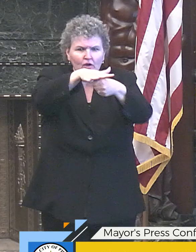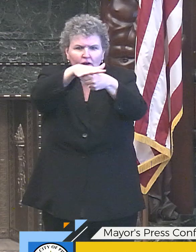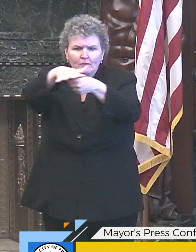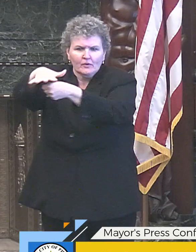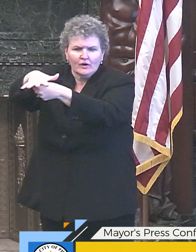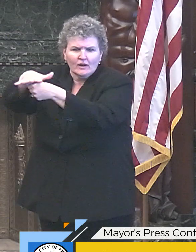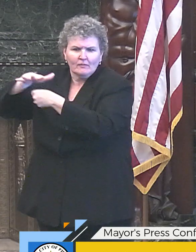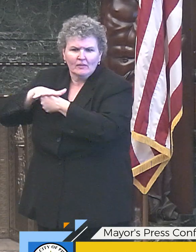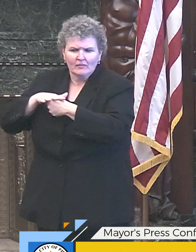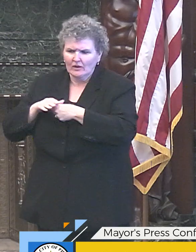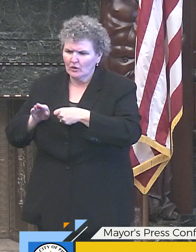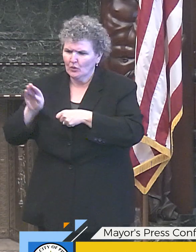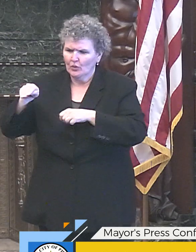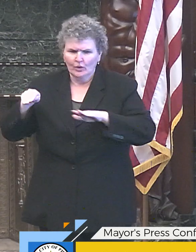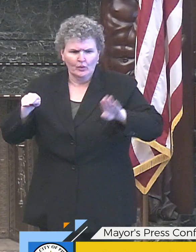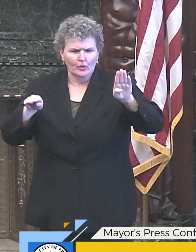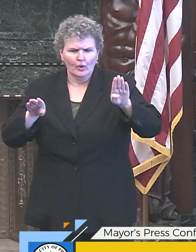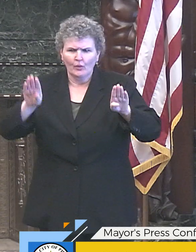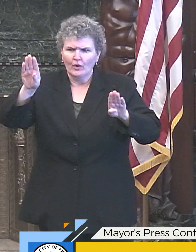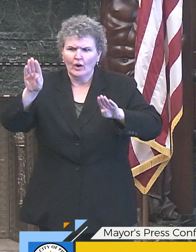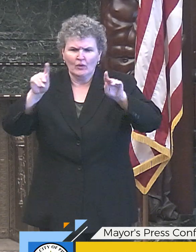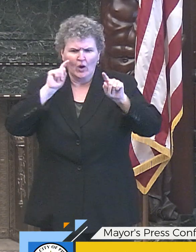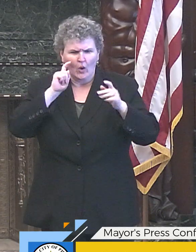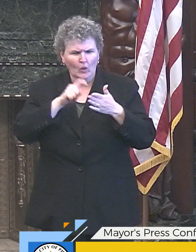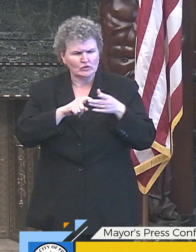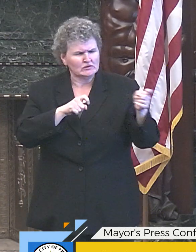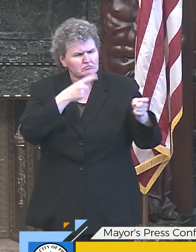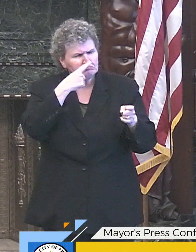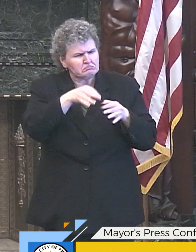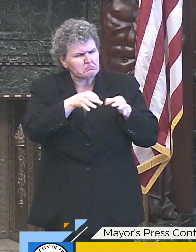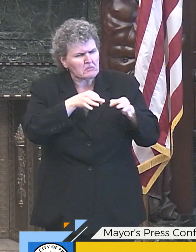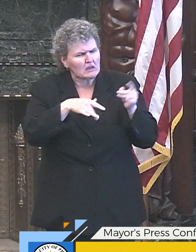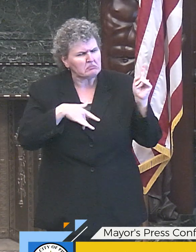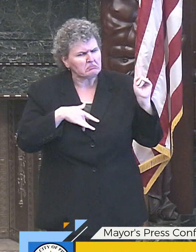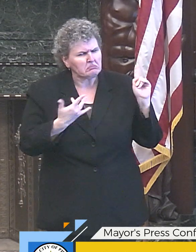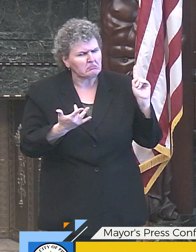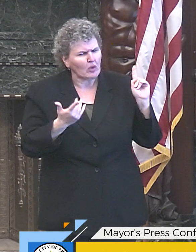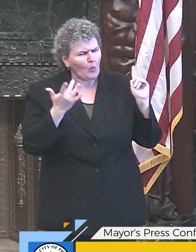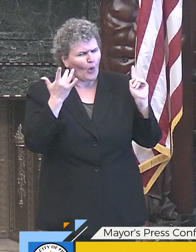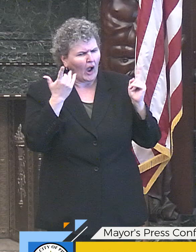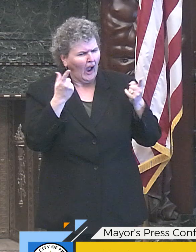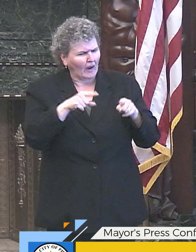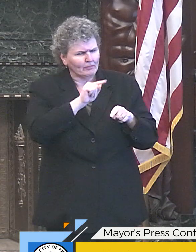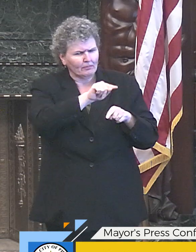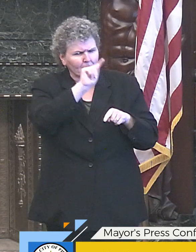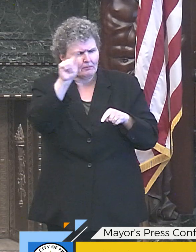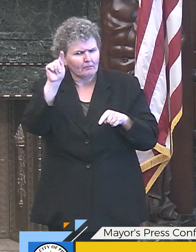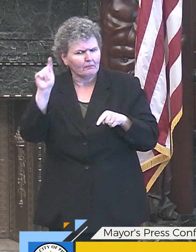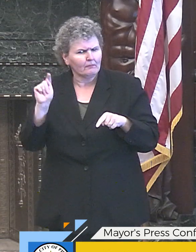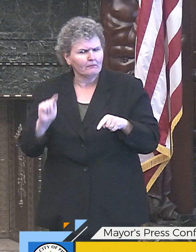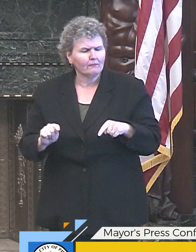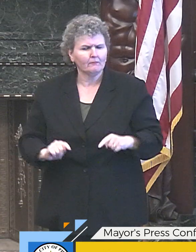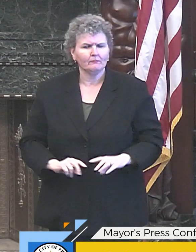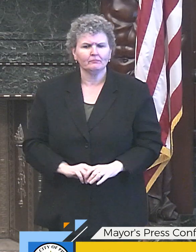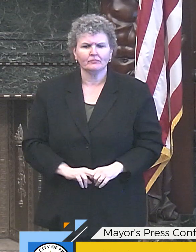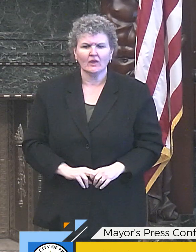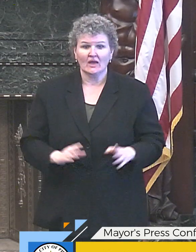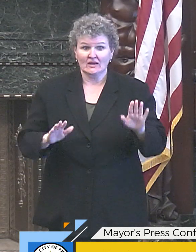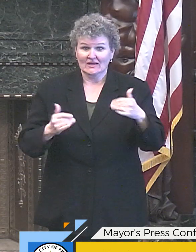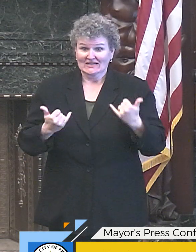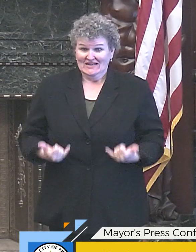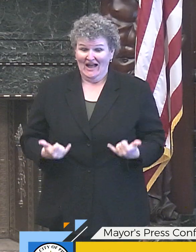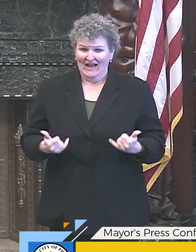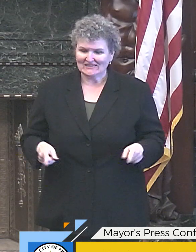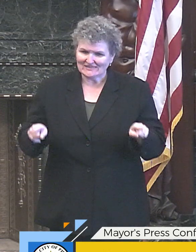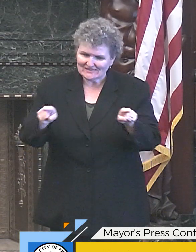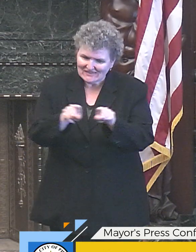And if that's so, can you talk about what might be behind that and where they are? Yeah, I would say right now the same thing that I've said